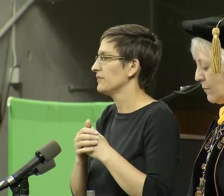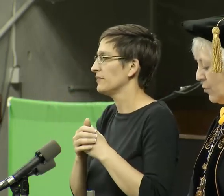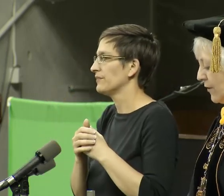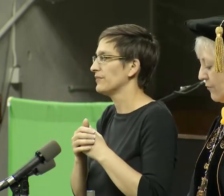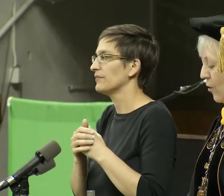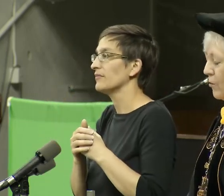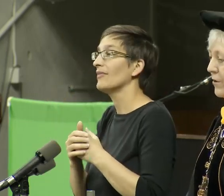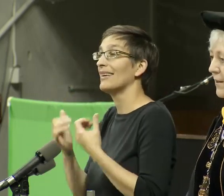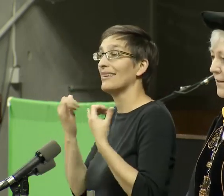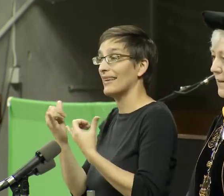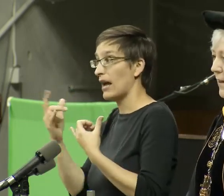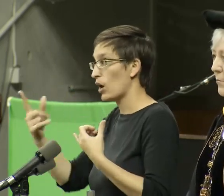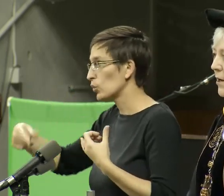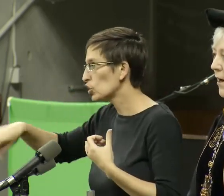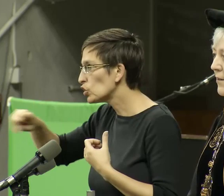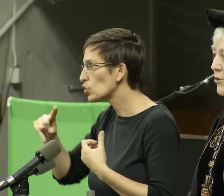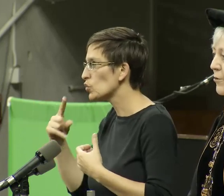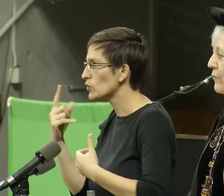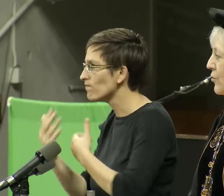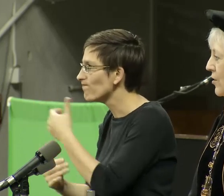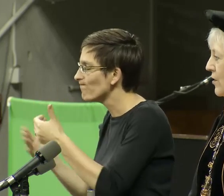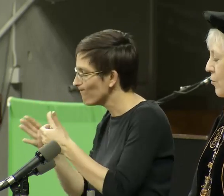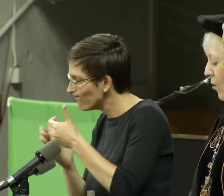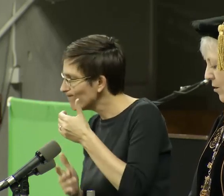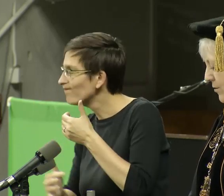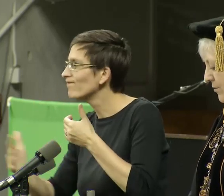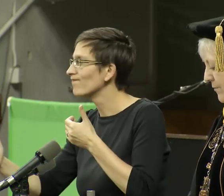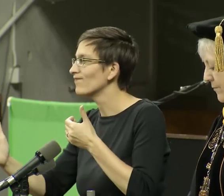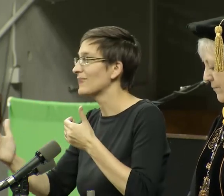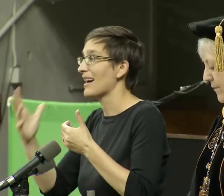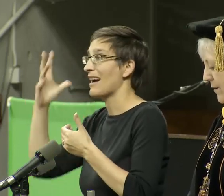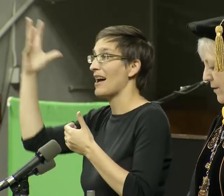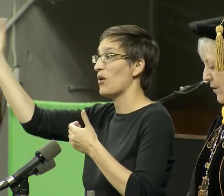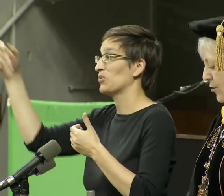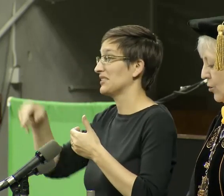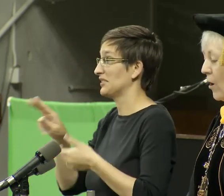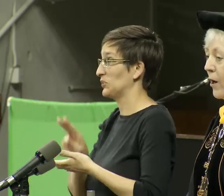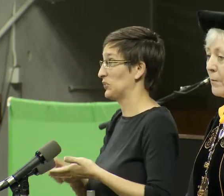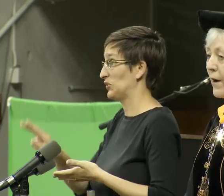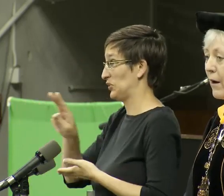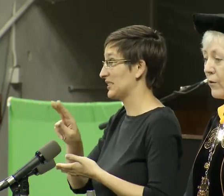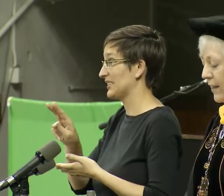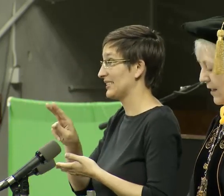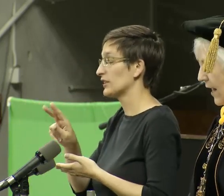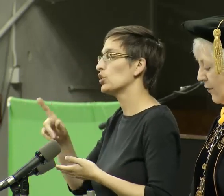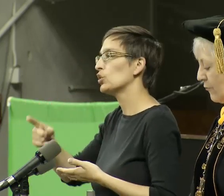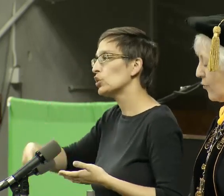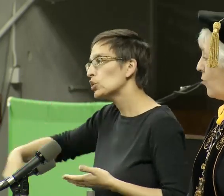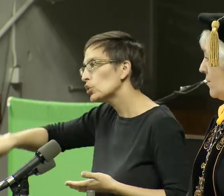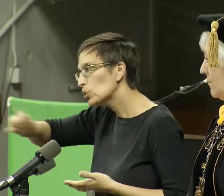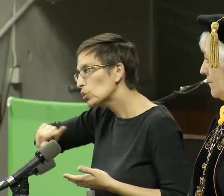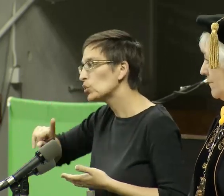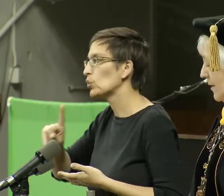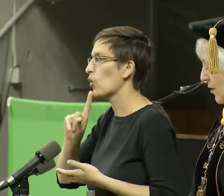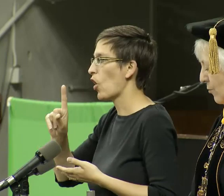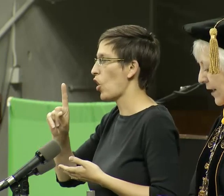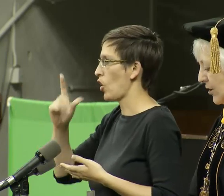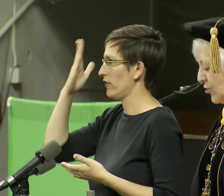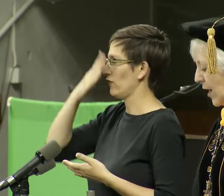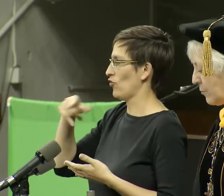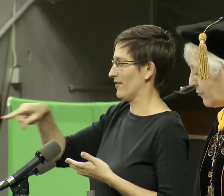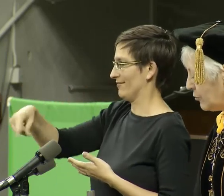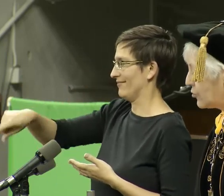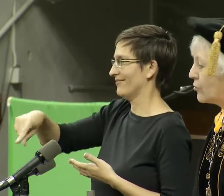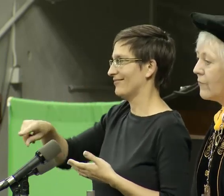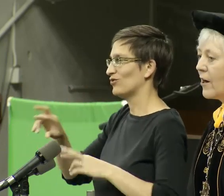you're proudly moving forward and beyond this university's walls. You are proudly at the fore, ready